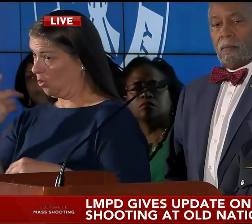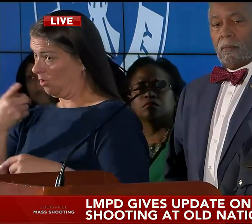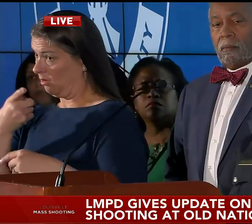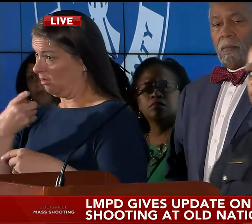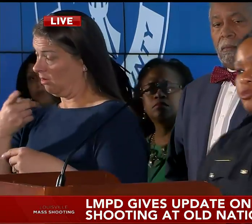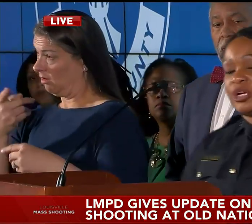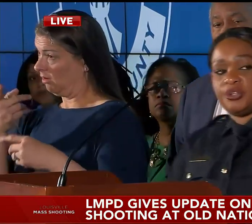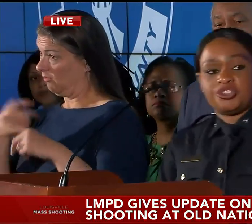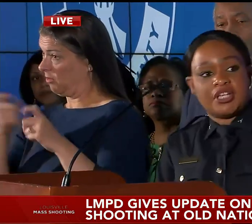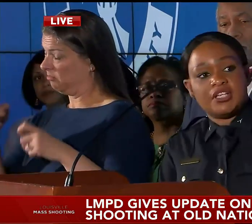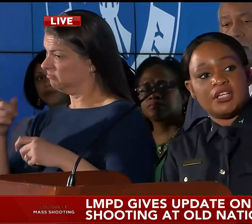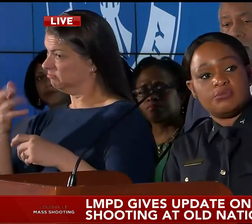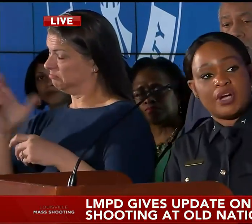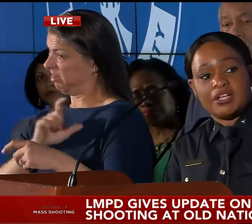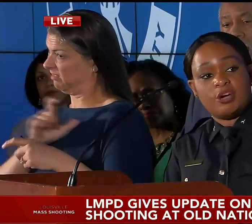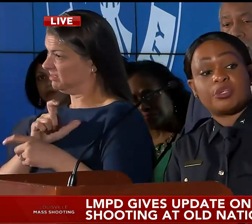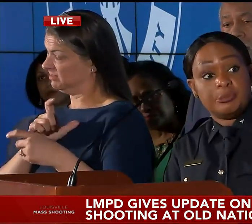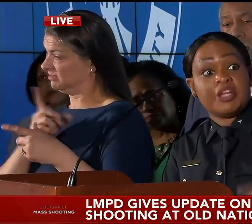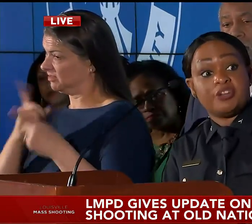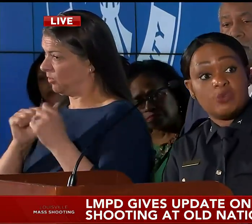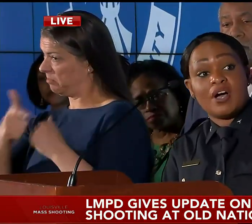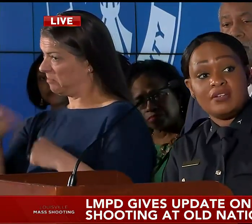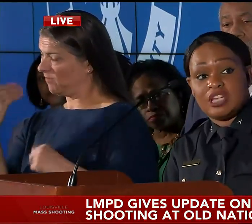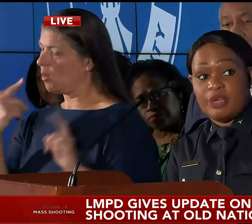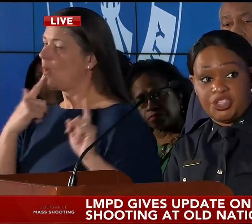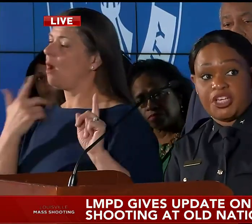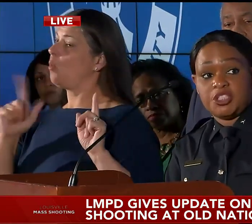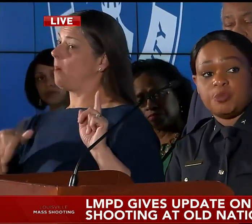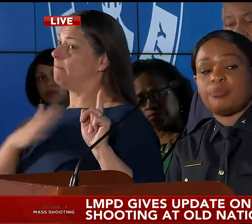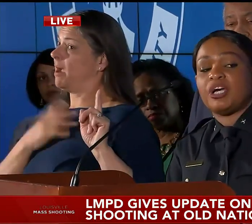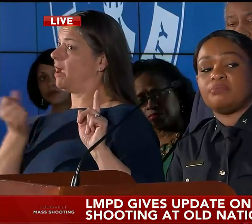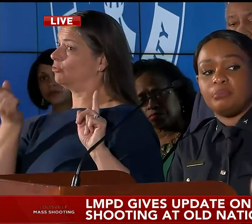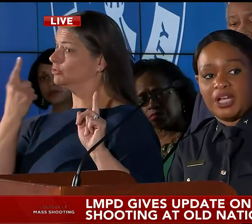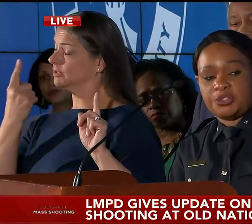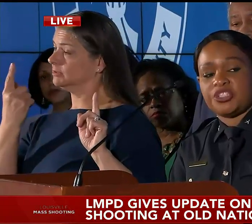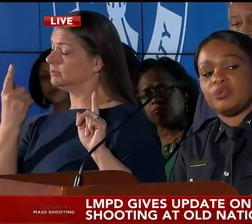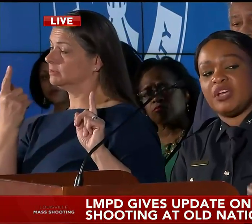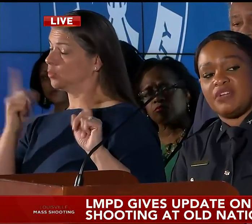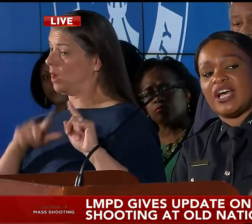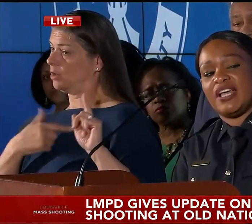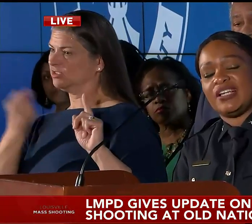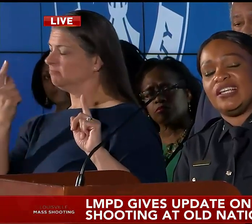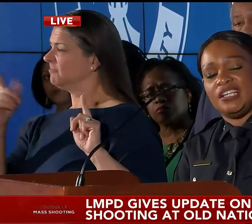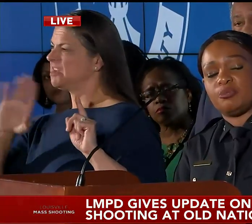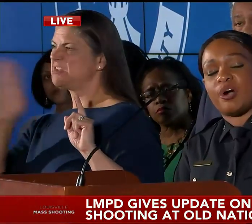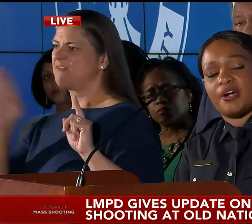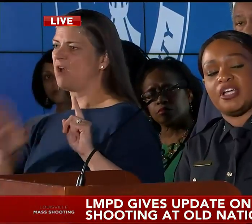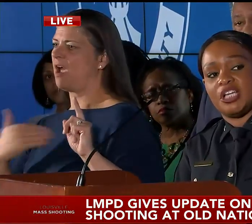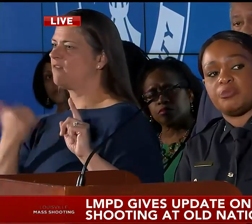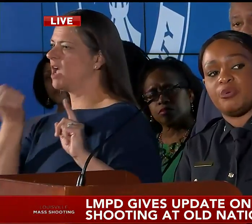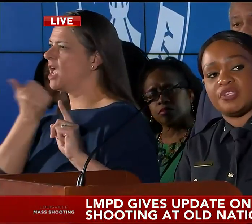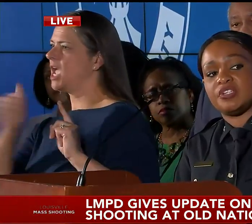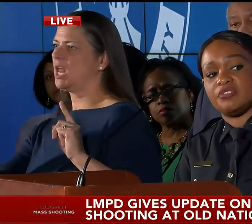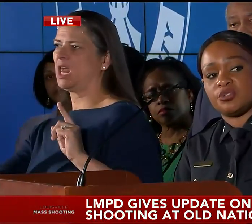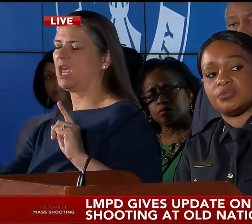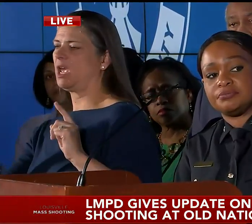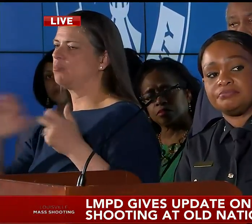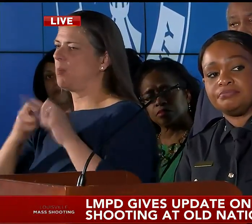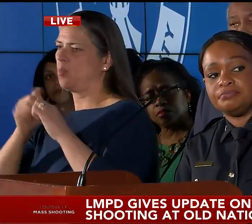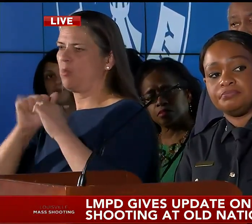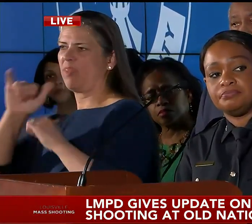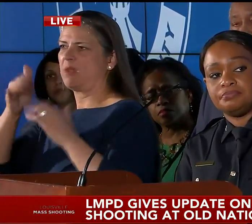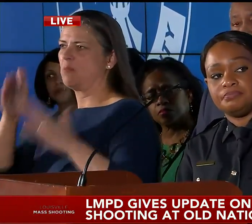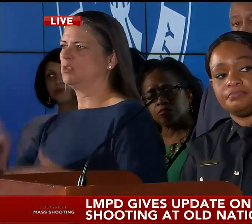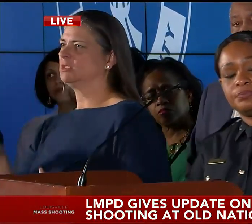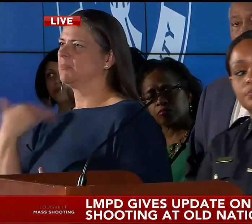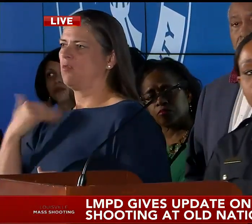past? From my understanding, right now, preliminarily wise, that may change, but my understanding, we have not had any prior engagement with this individual.